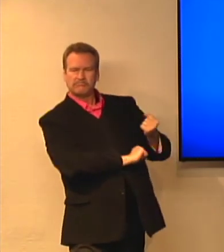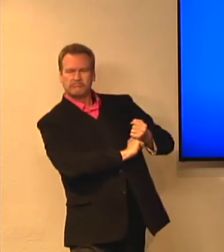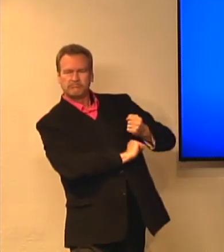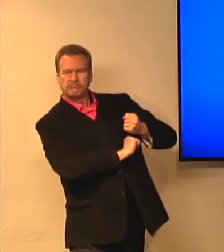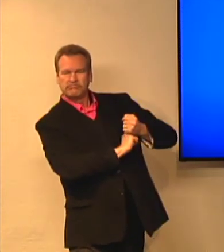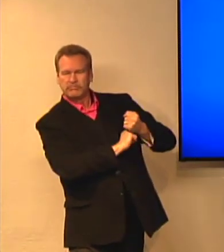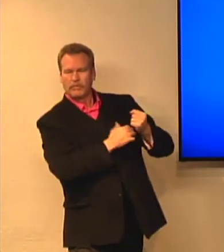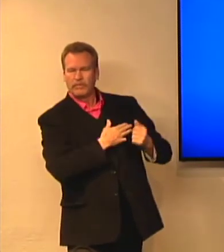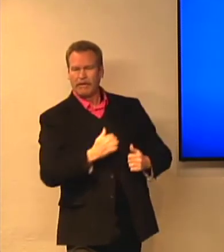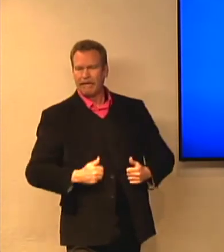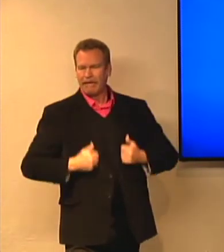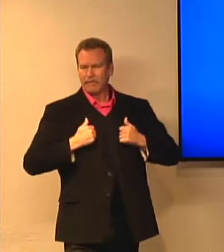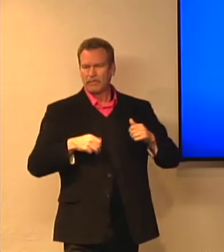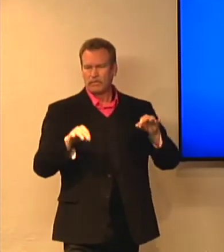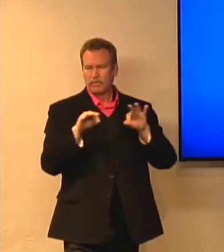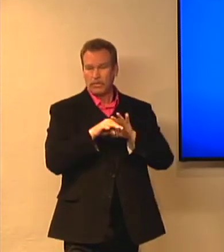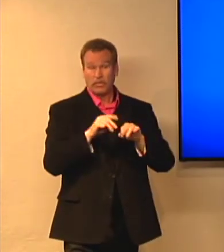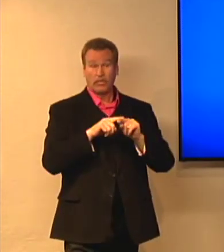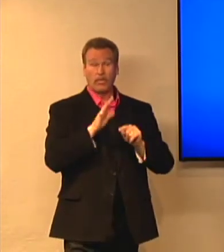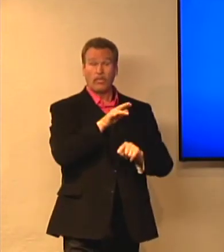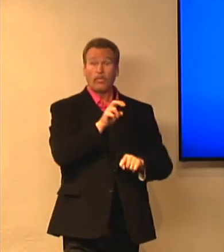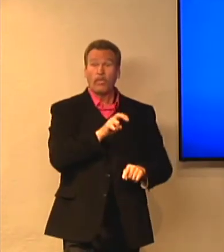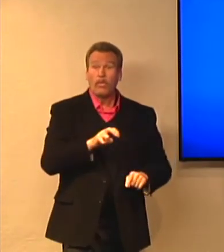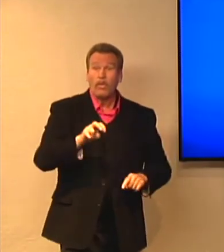But this is temporary, to take care of ourselves, to help us live.